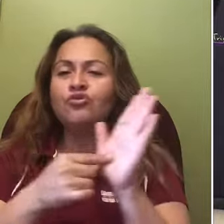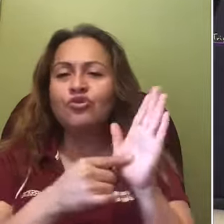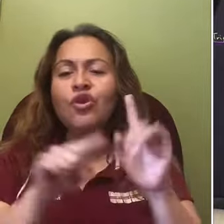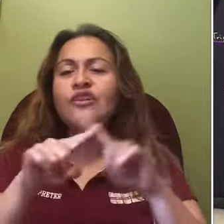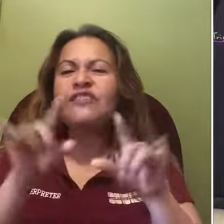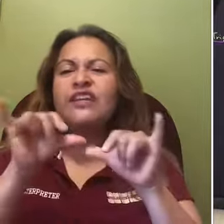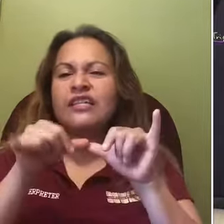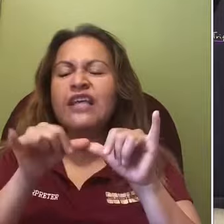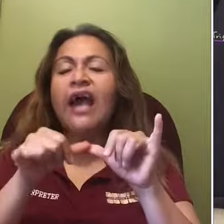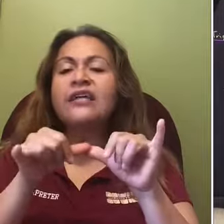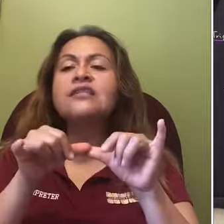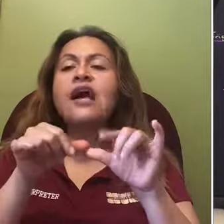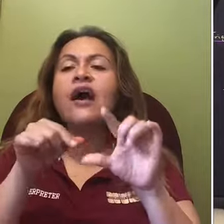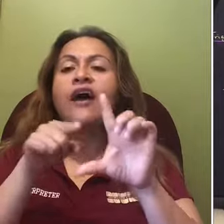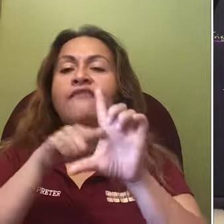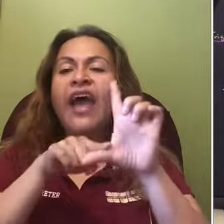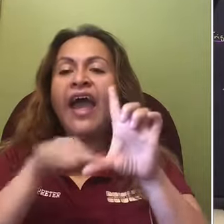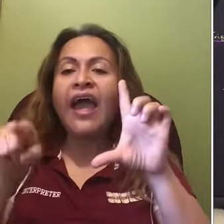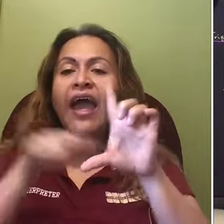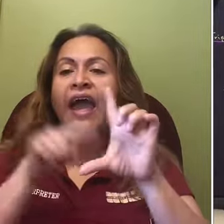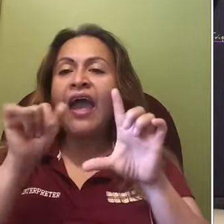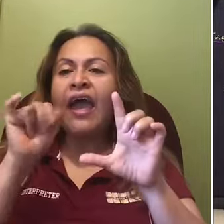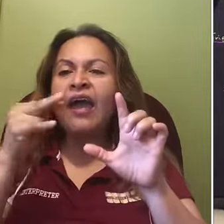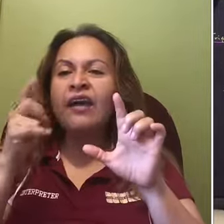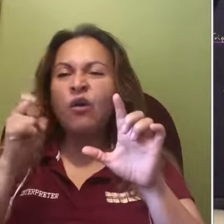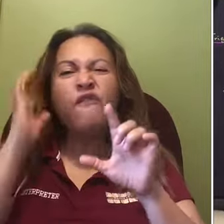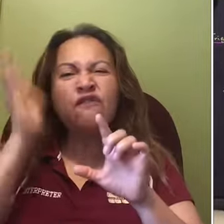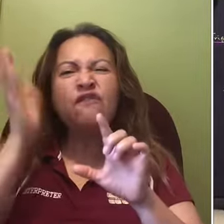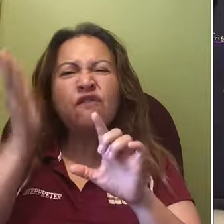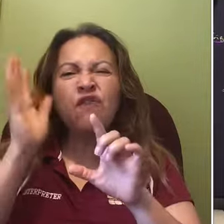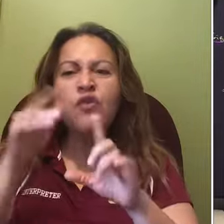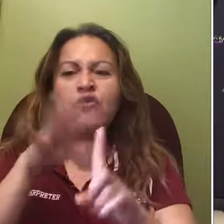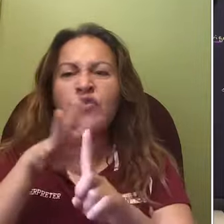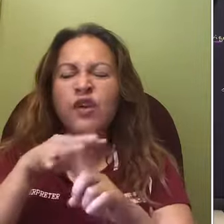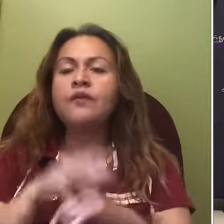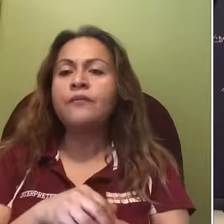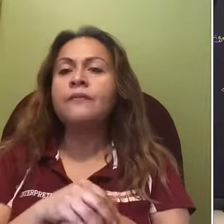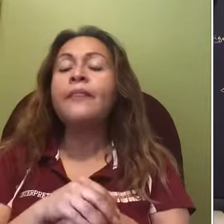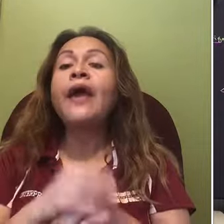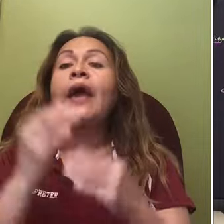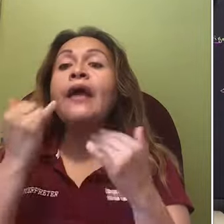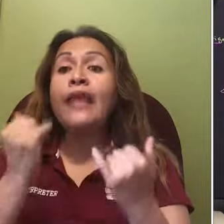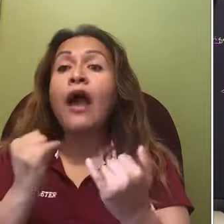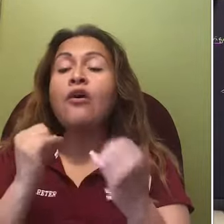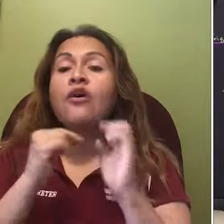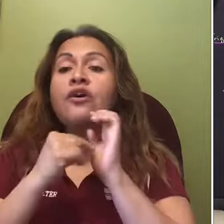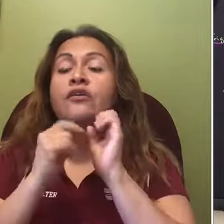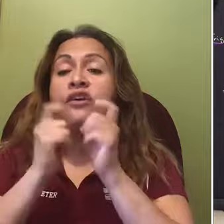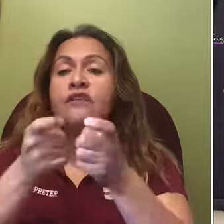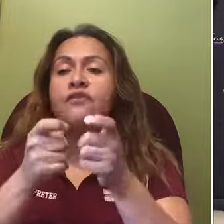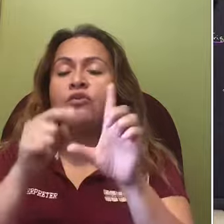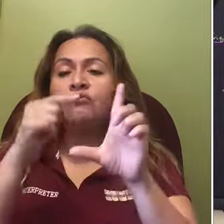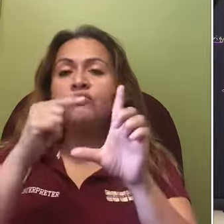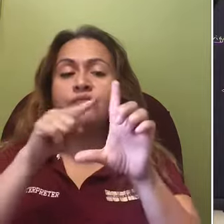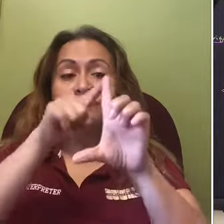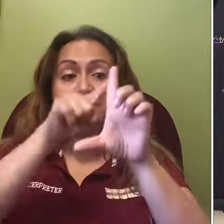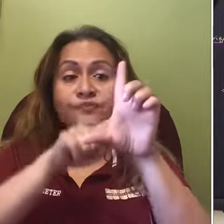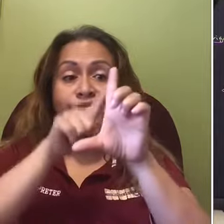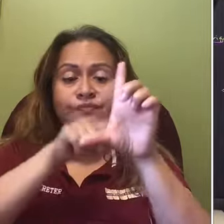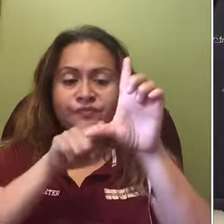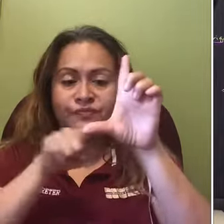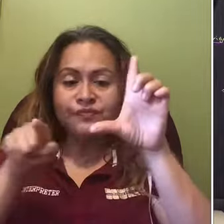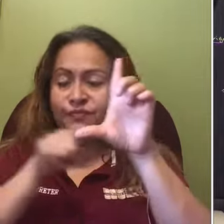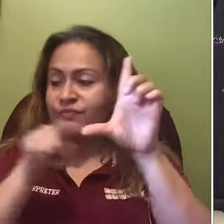angles in future videos. So we have a 90-degree angle. It's a right triangle. Let me put some lengths to the sides here. So this side over here is